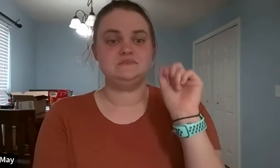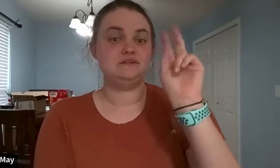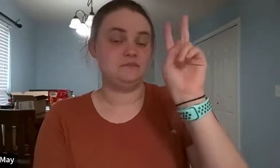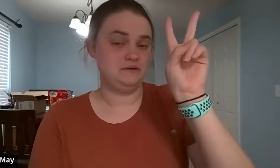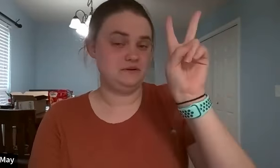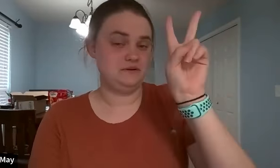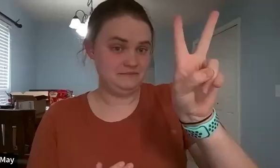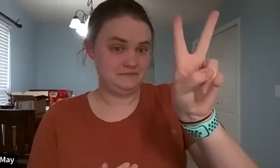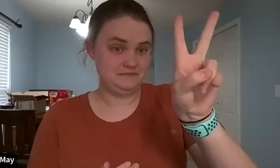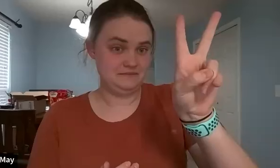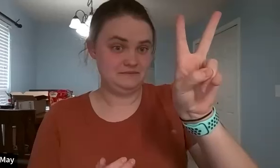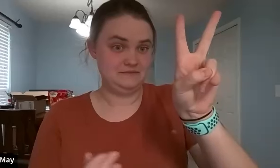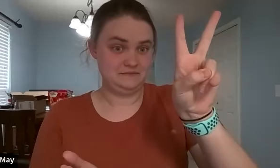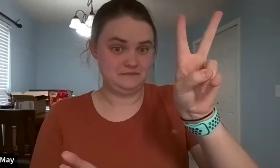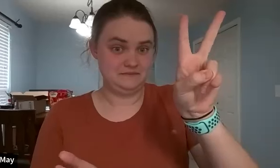So I'm gonna do it again.